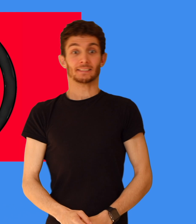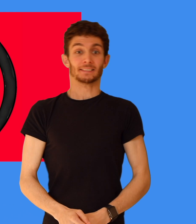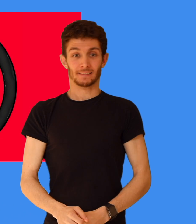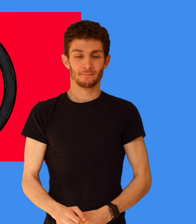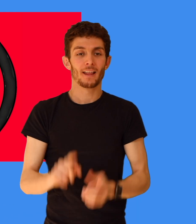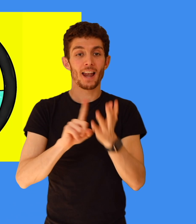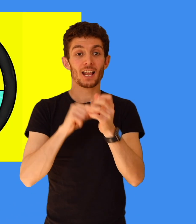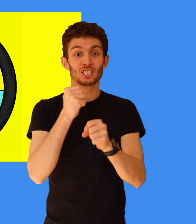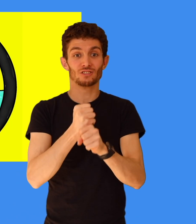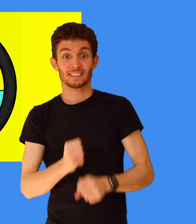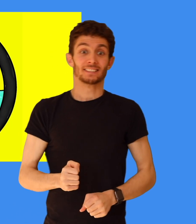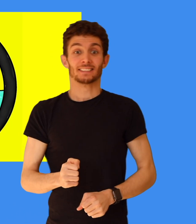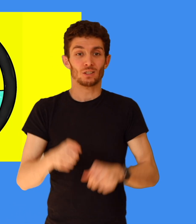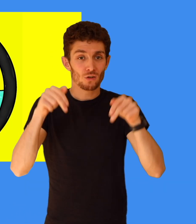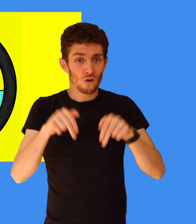LG,